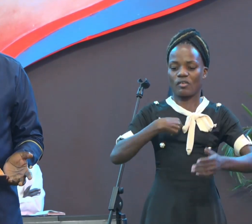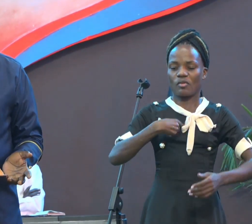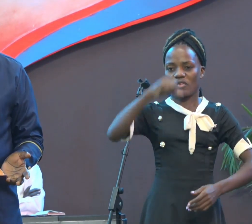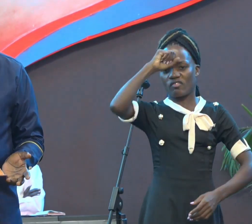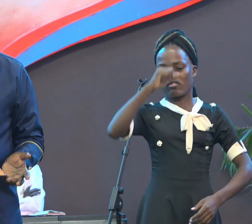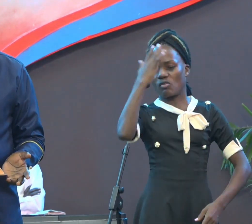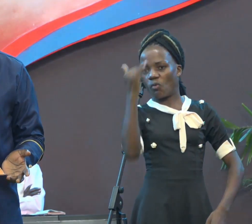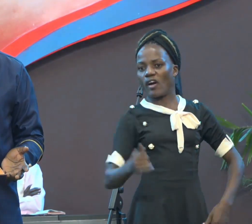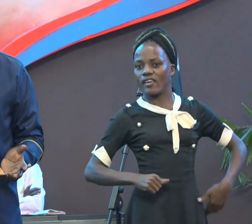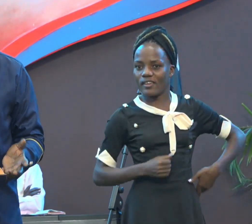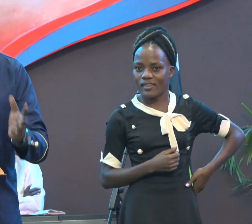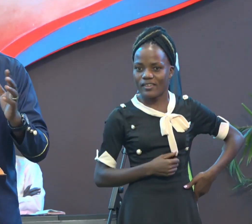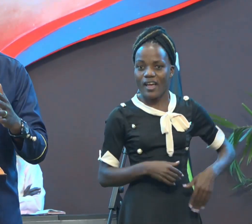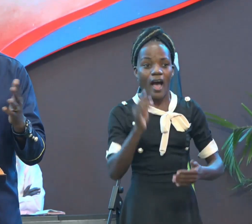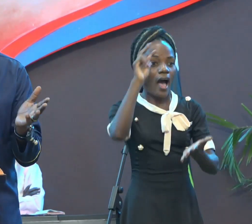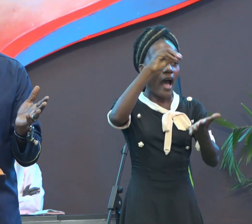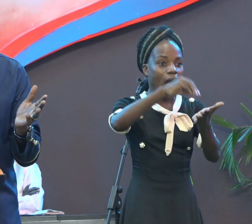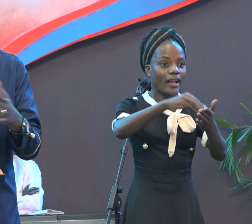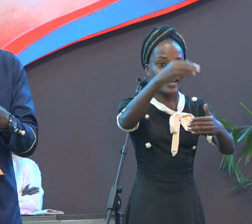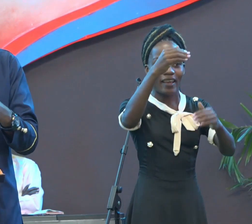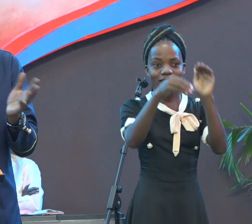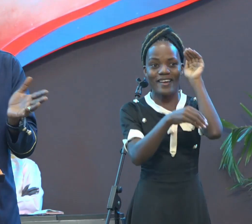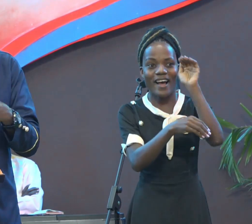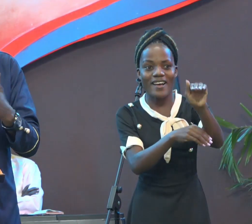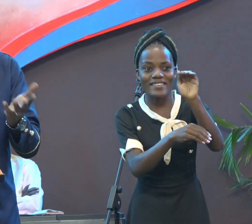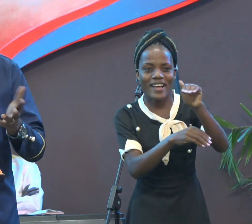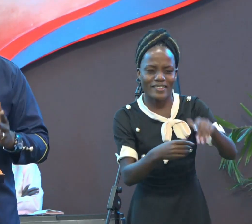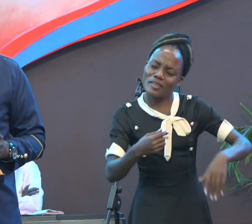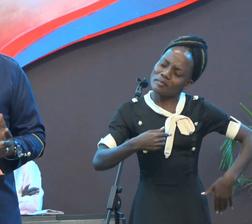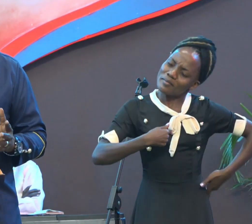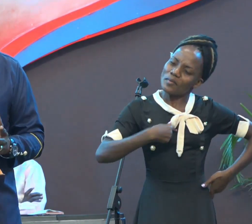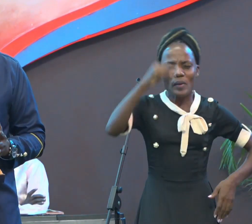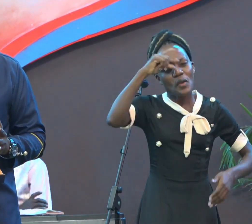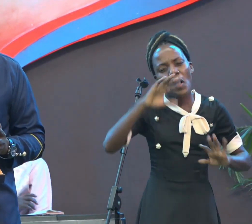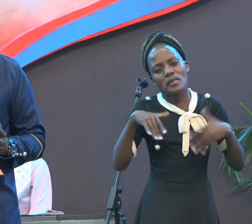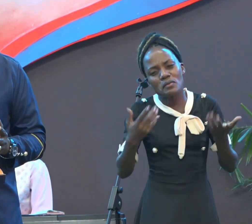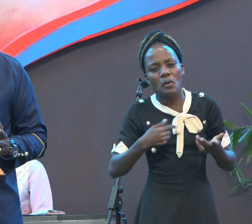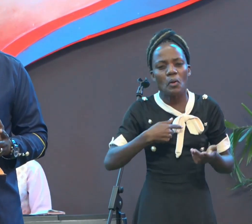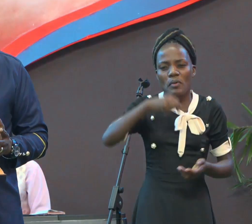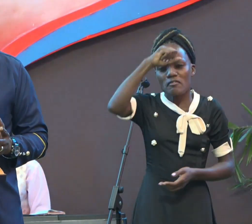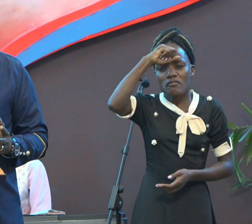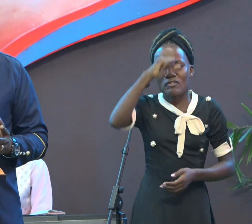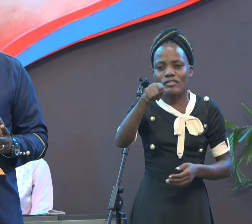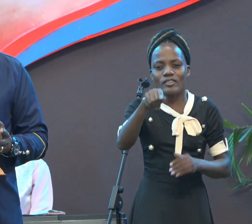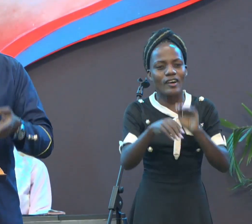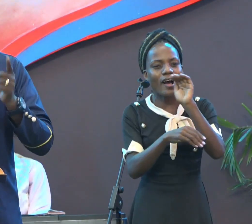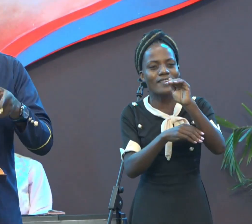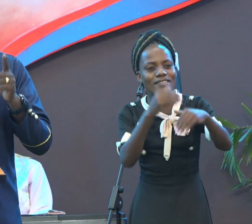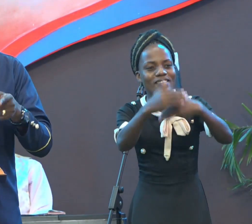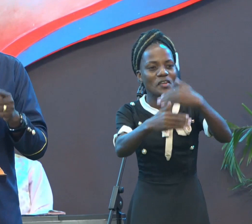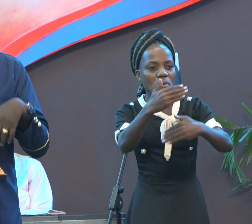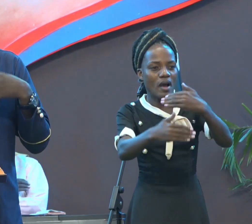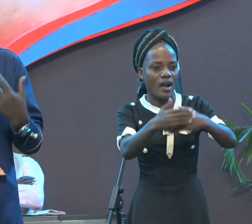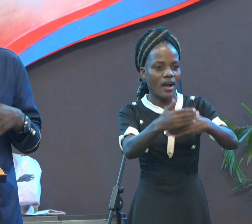to be a fool. Damu obuuze neighbor, ndi ki? Ndi mugezi, ndi musiru? Ask your neighbor, am I wise or a fool? Kati